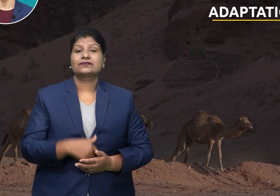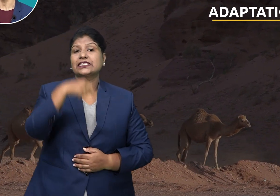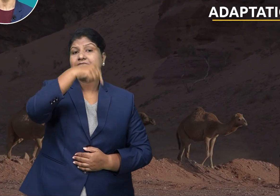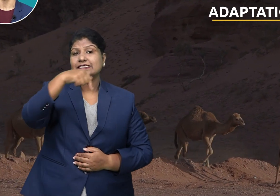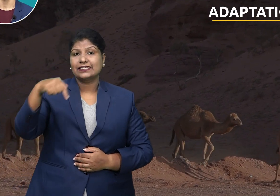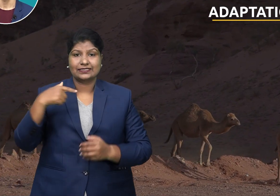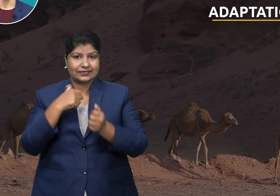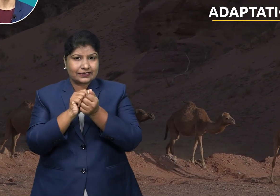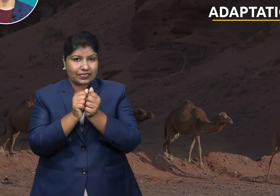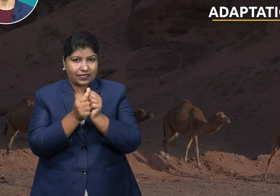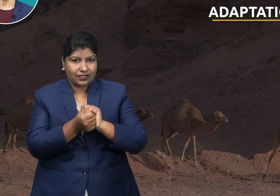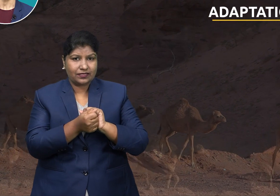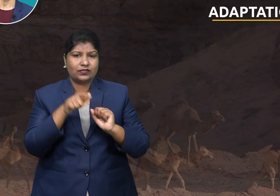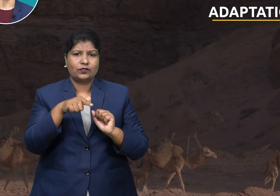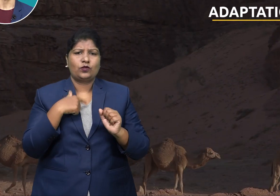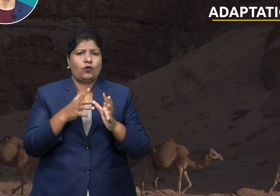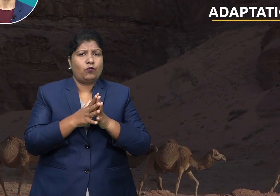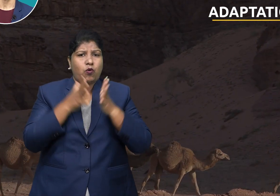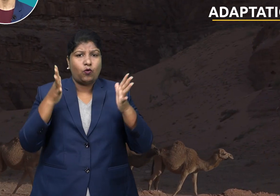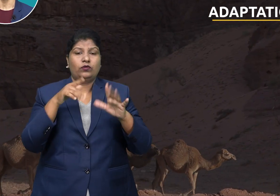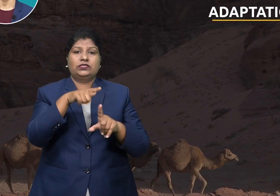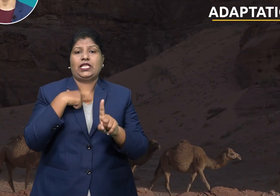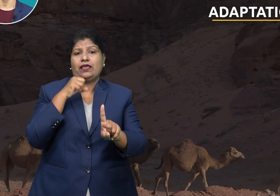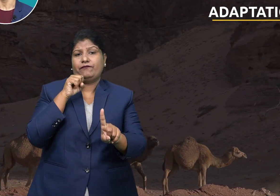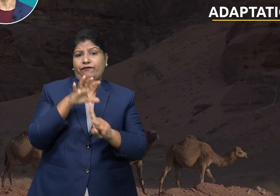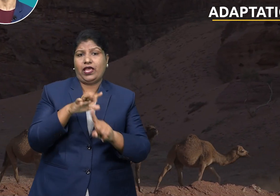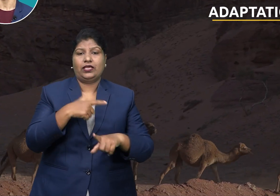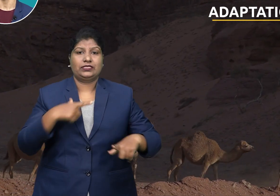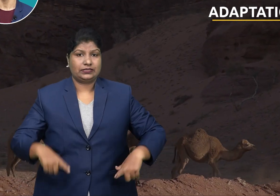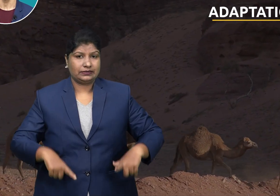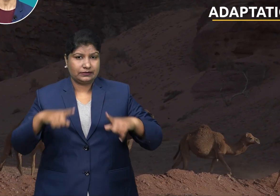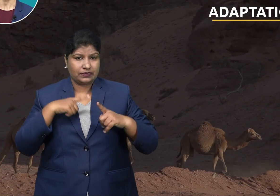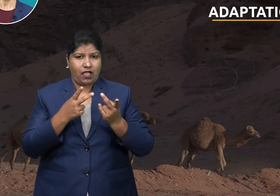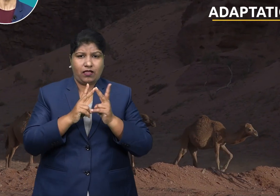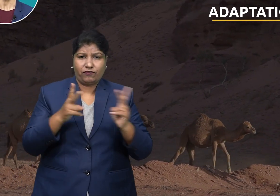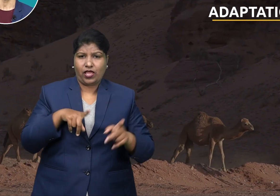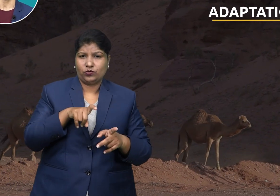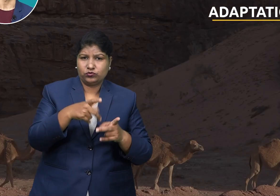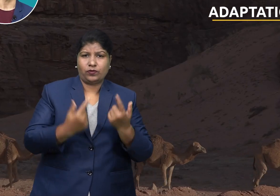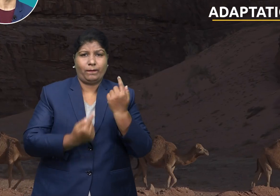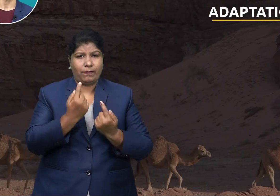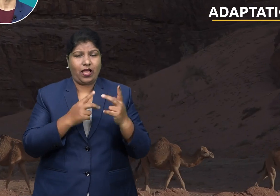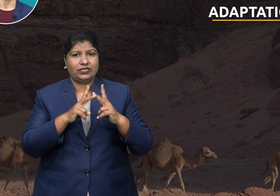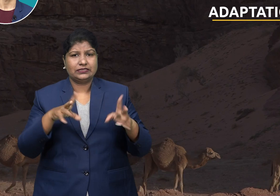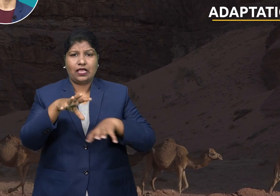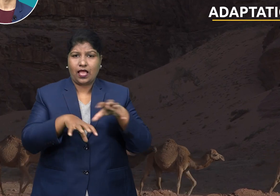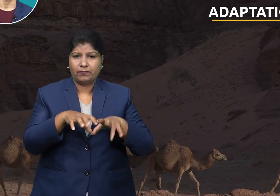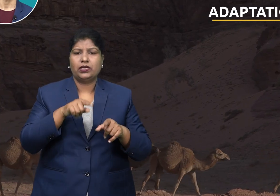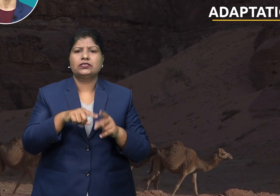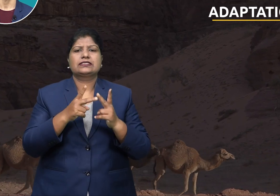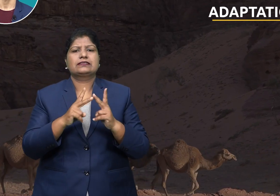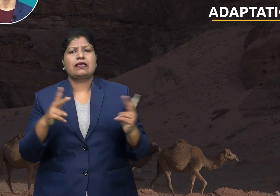These changes greatly affect the life of organisms in different ecosystems.